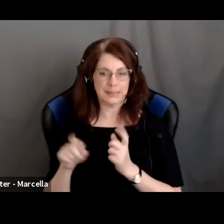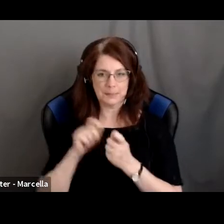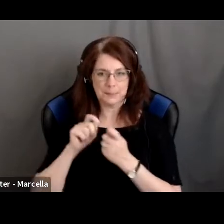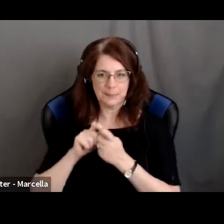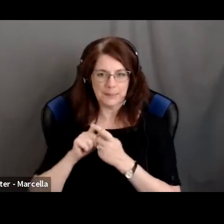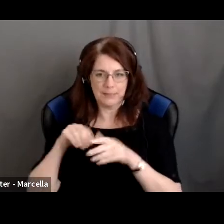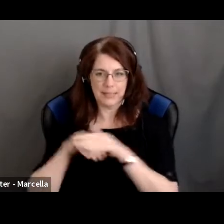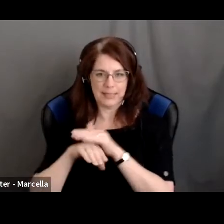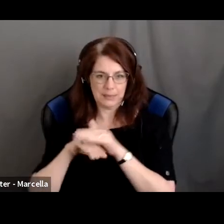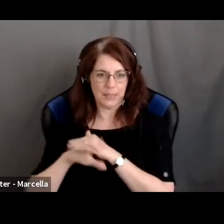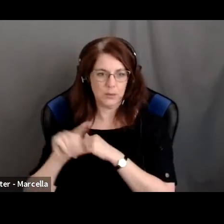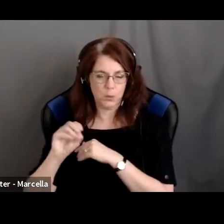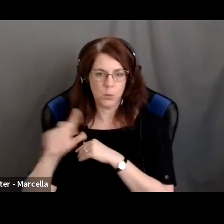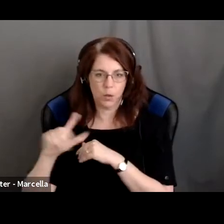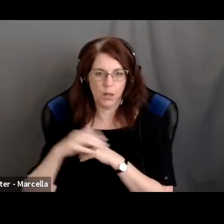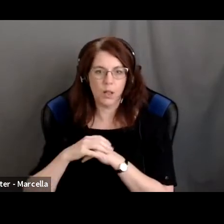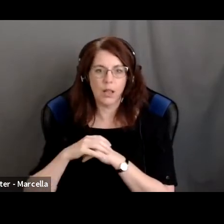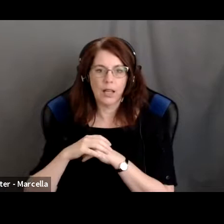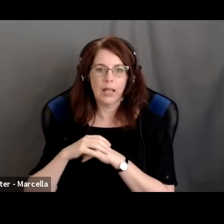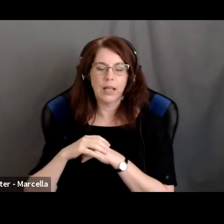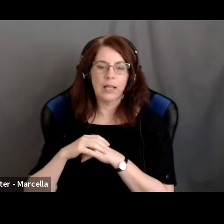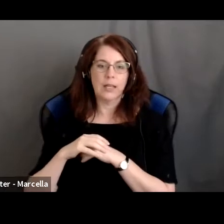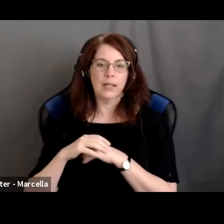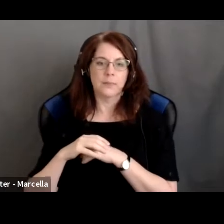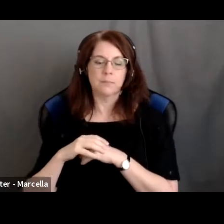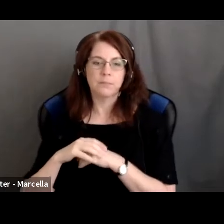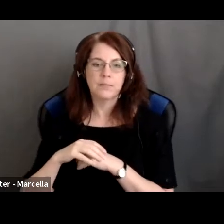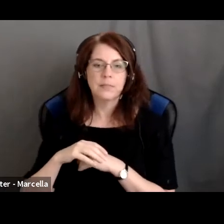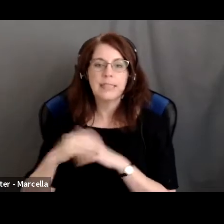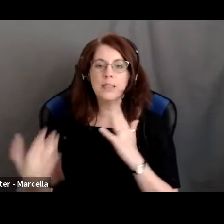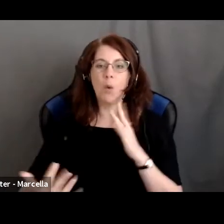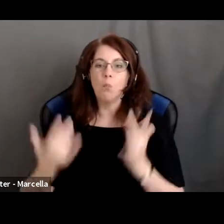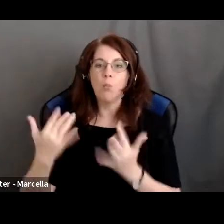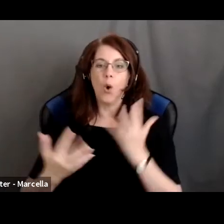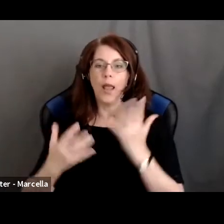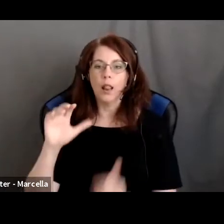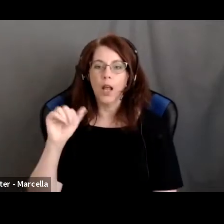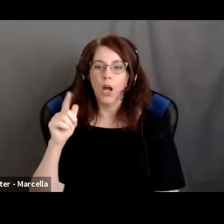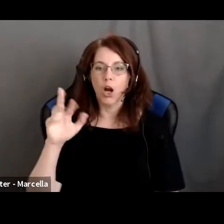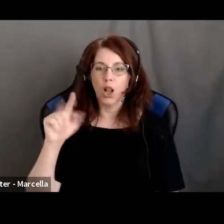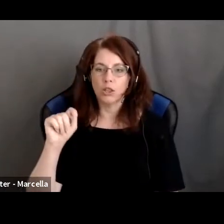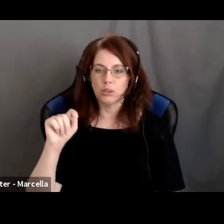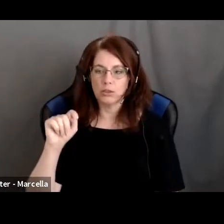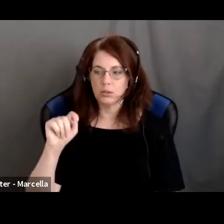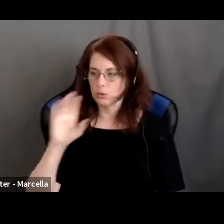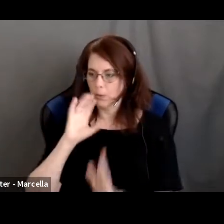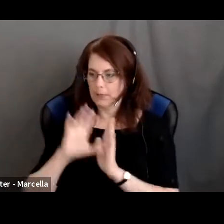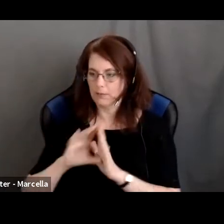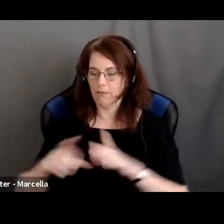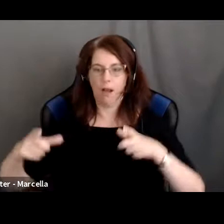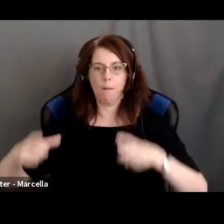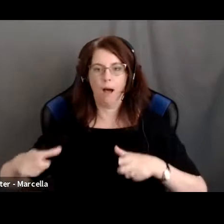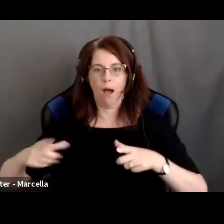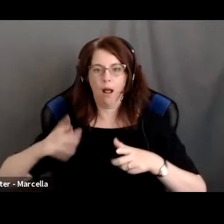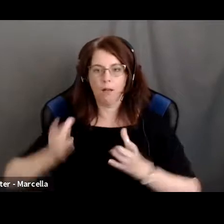specific accessibility tool, and it's a boil alert. So this picture, you have a pot of